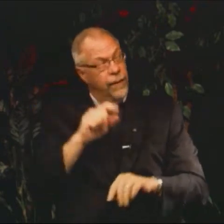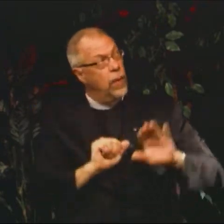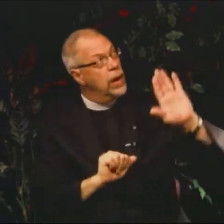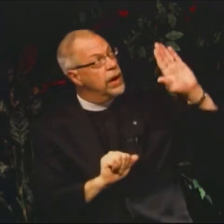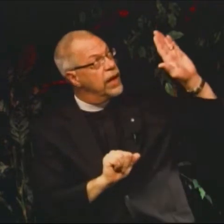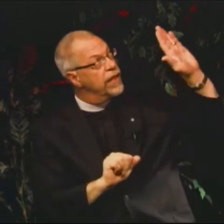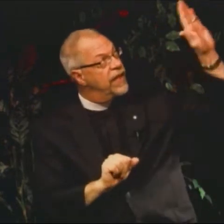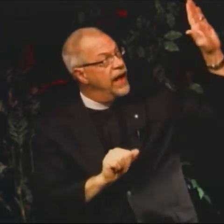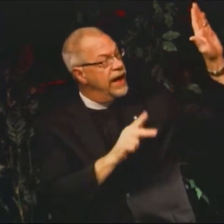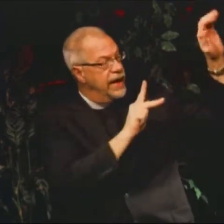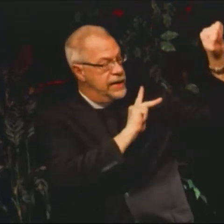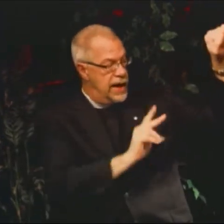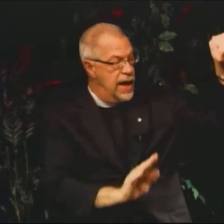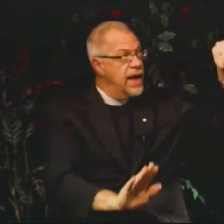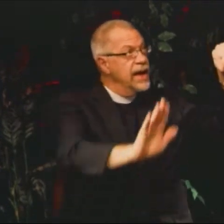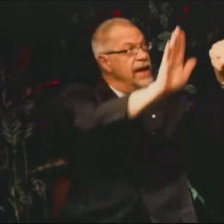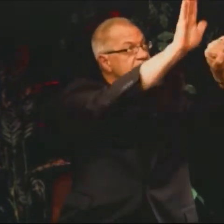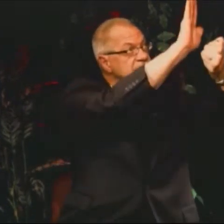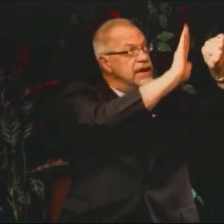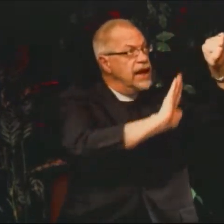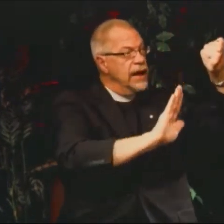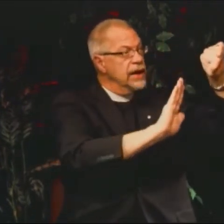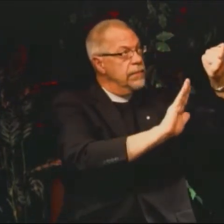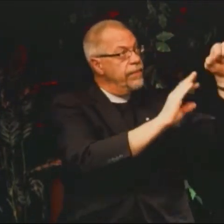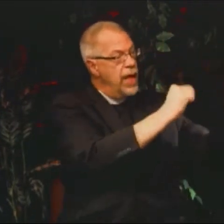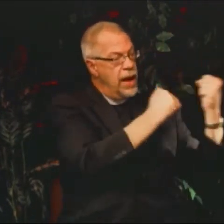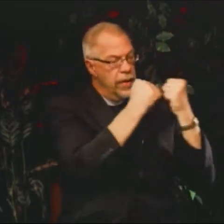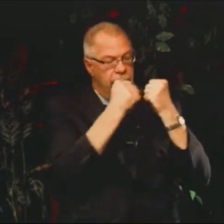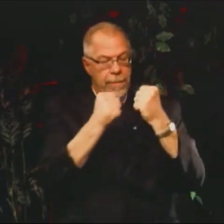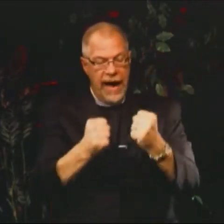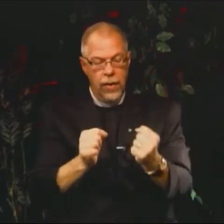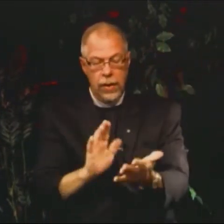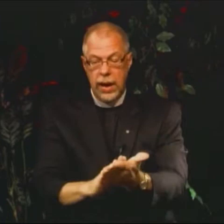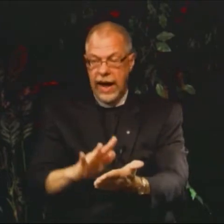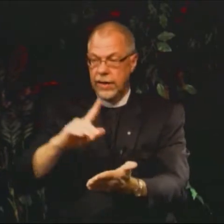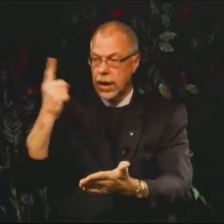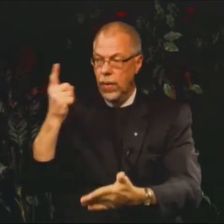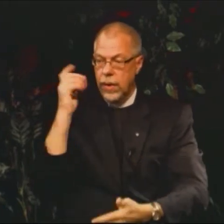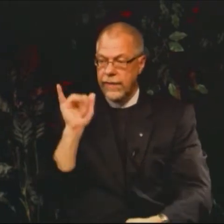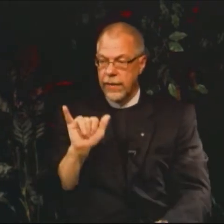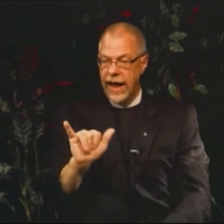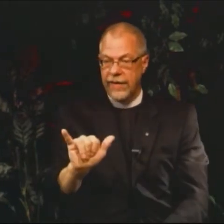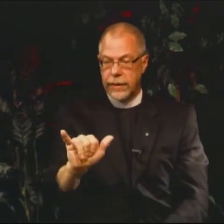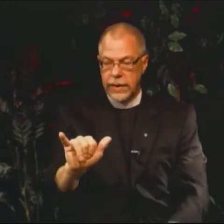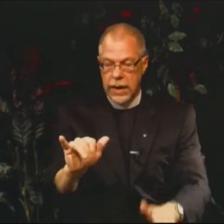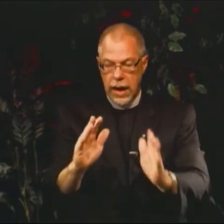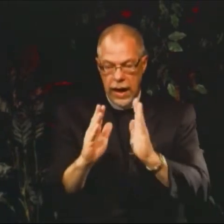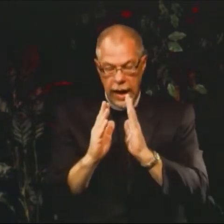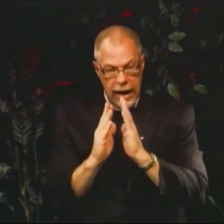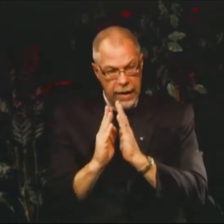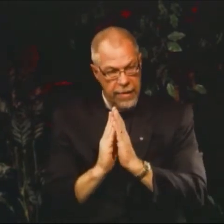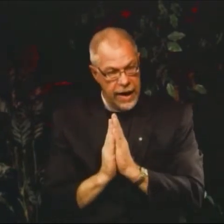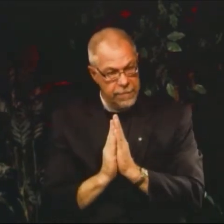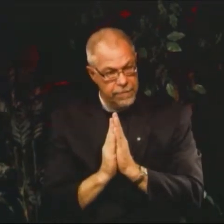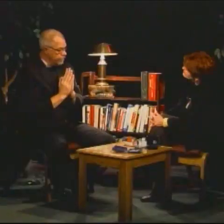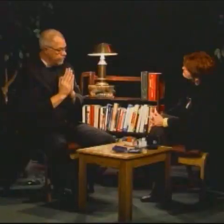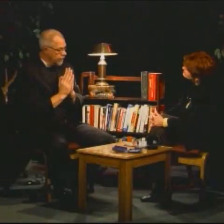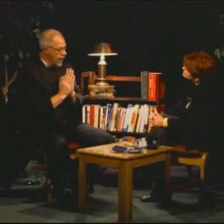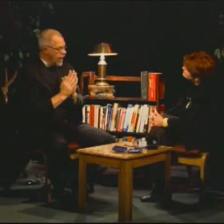for thine is the kingdom, the power, and the glory forever. Amen. And